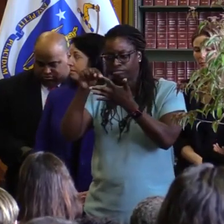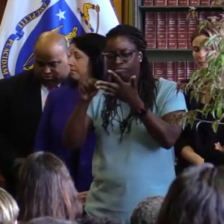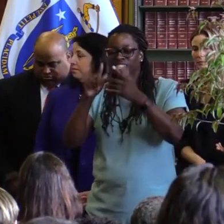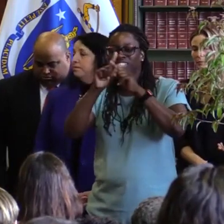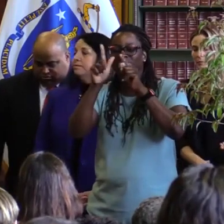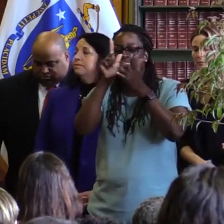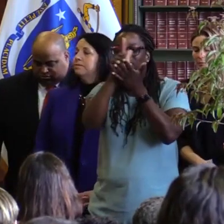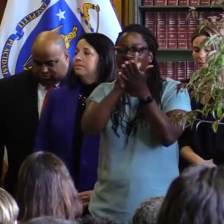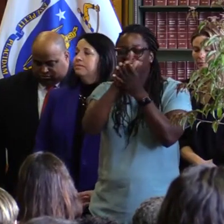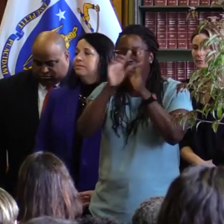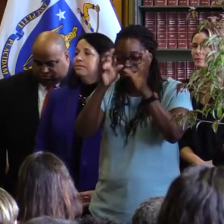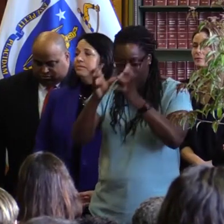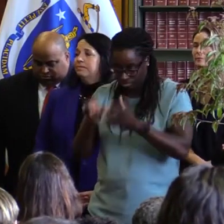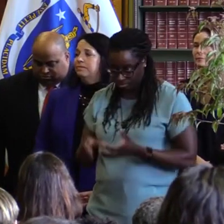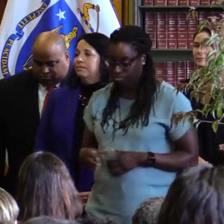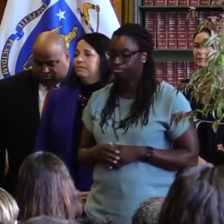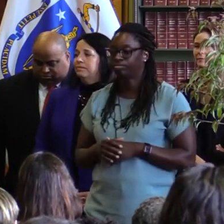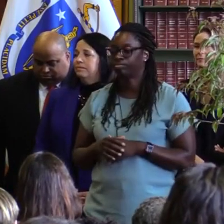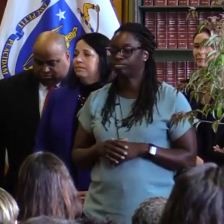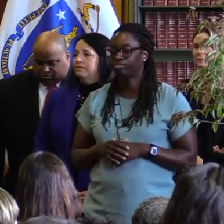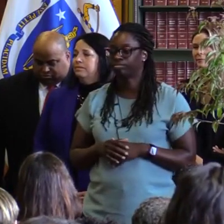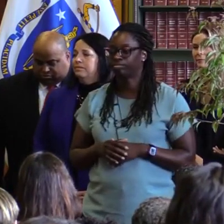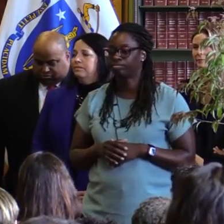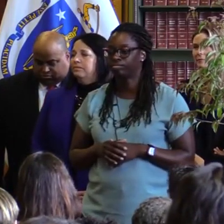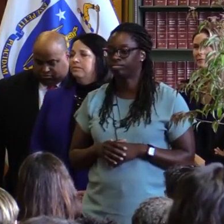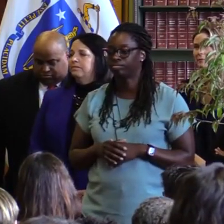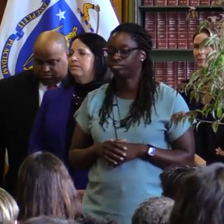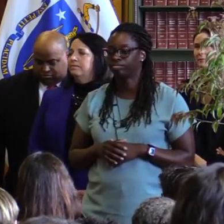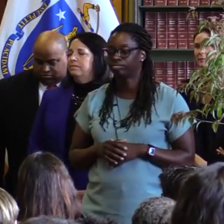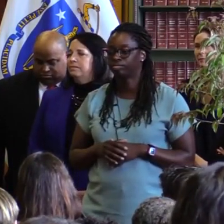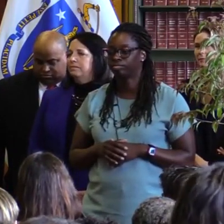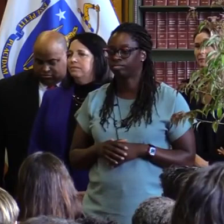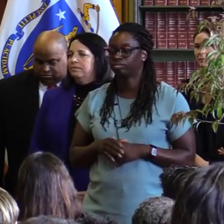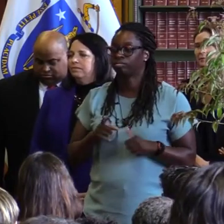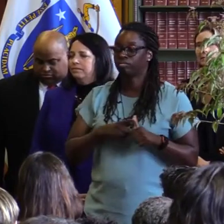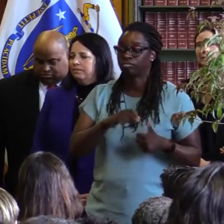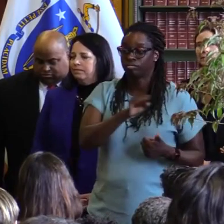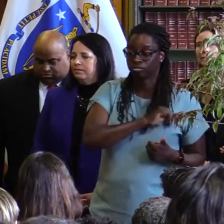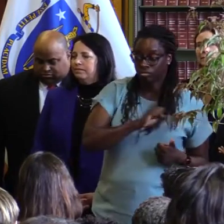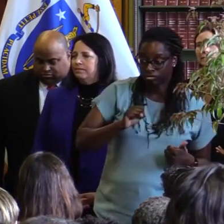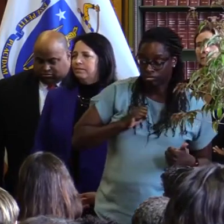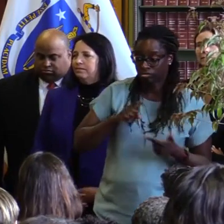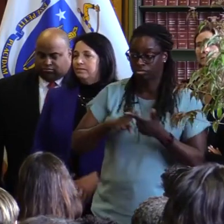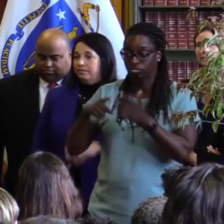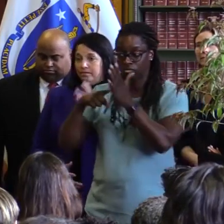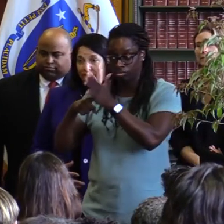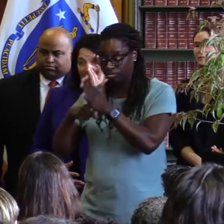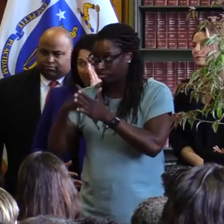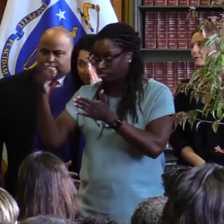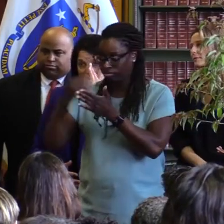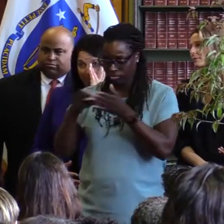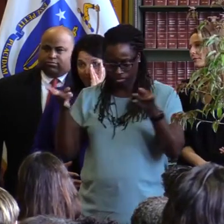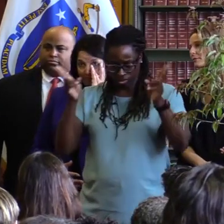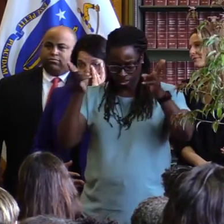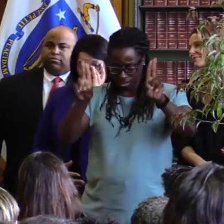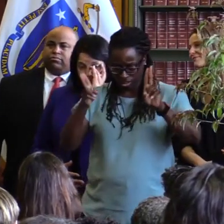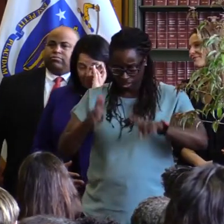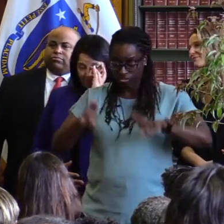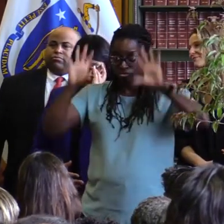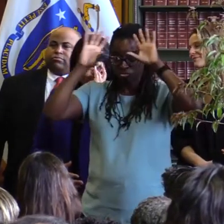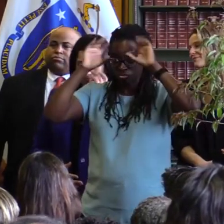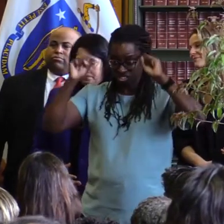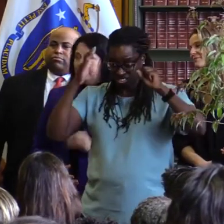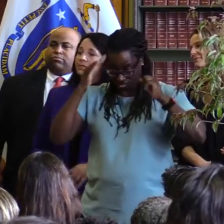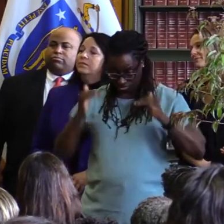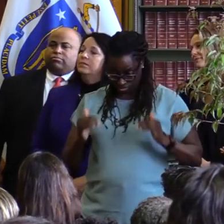way, signed by President Biden. So it's seed money from the state that's going to be coupled with federal funding that